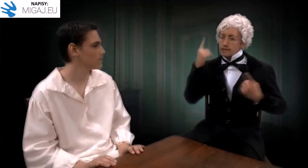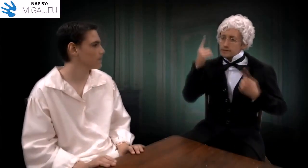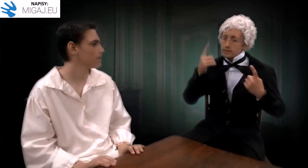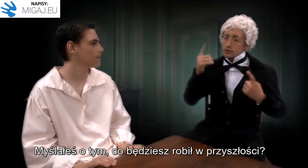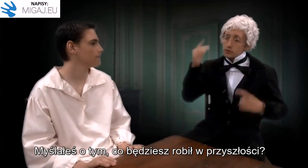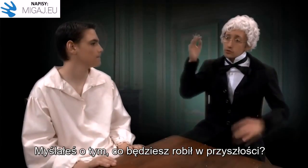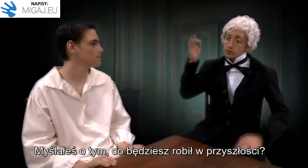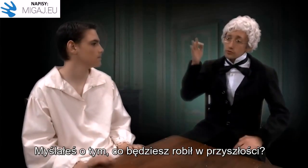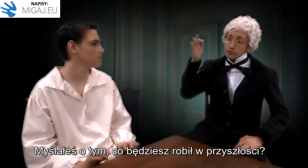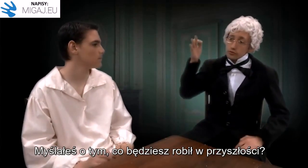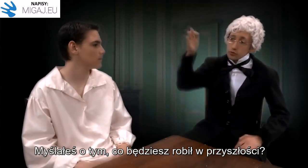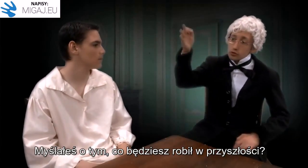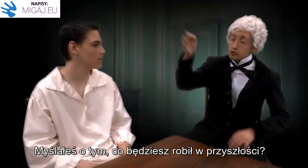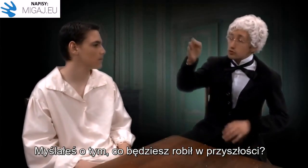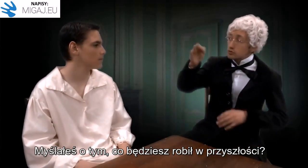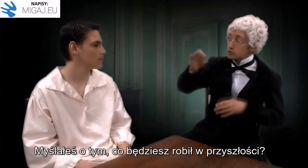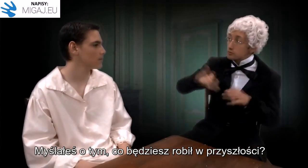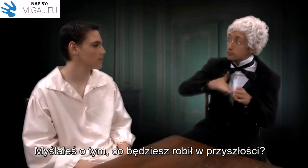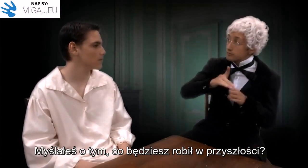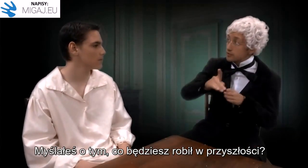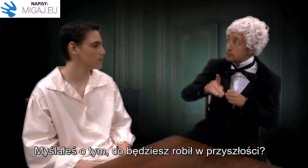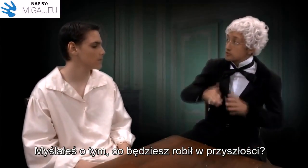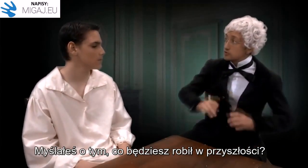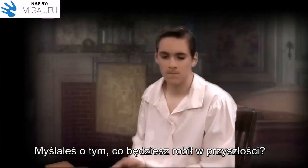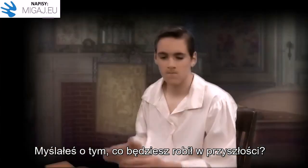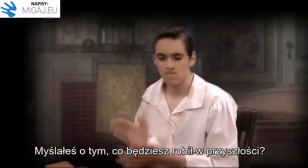Have you been considering your professional future?